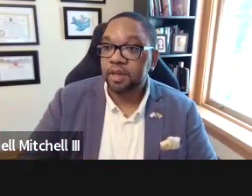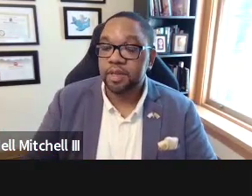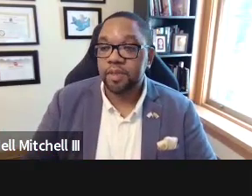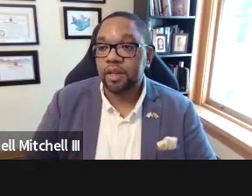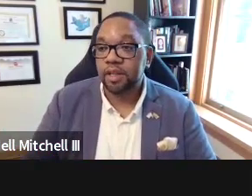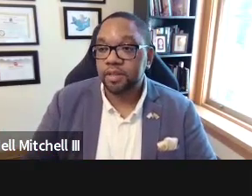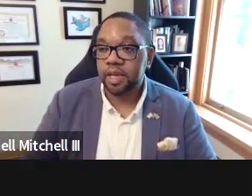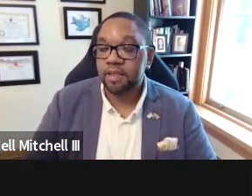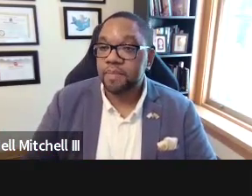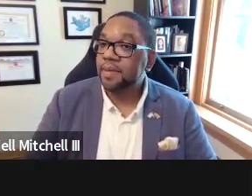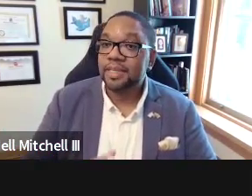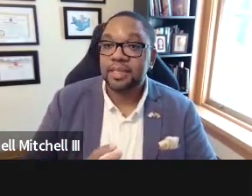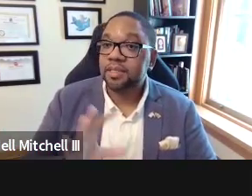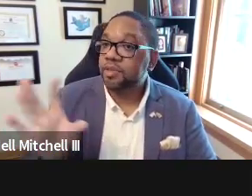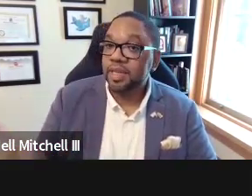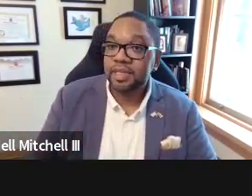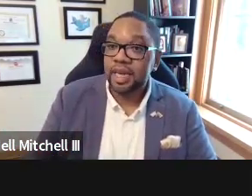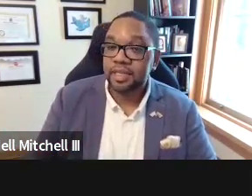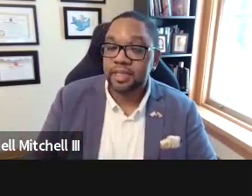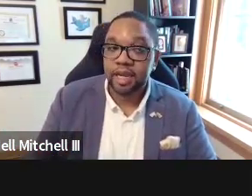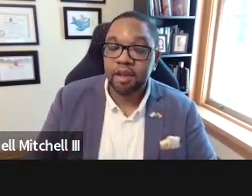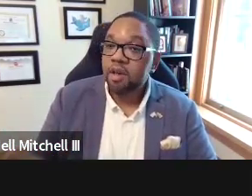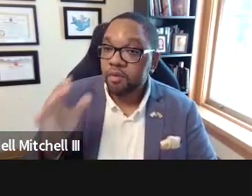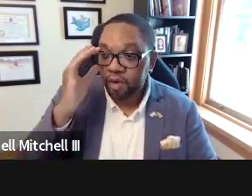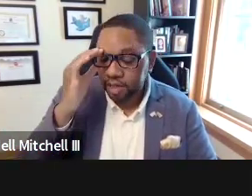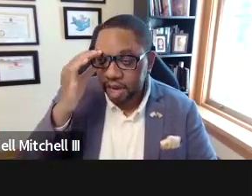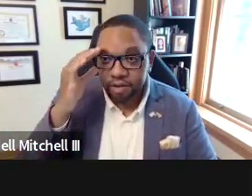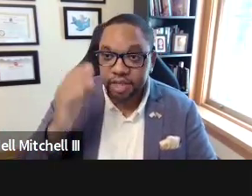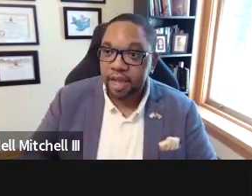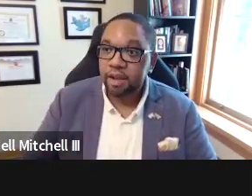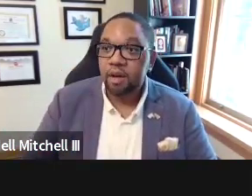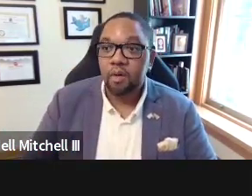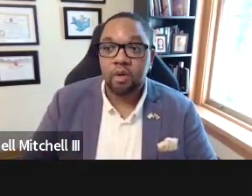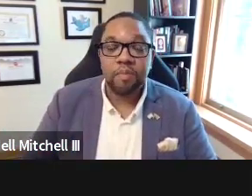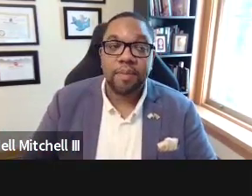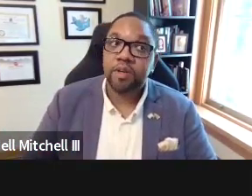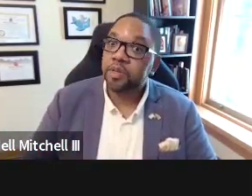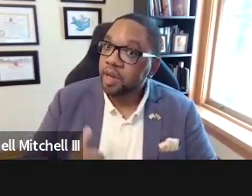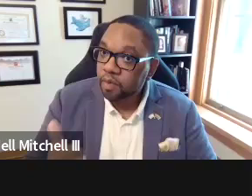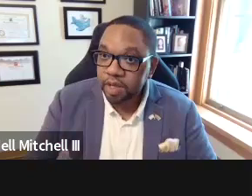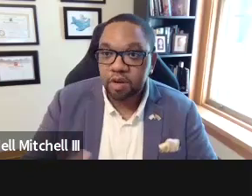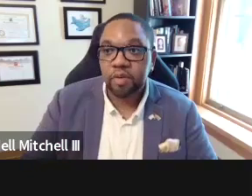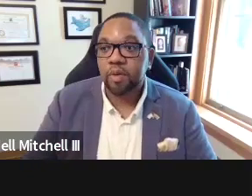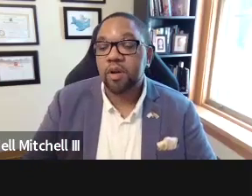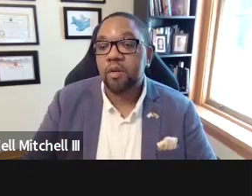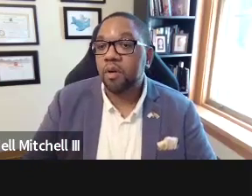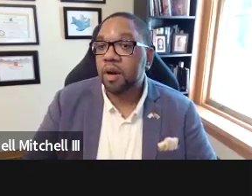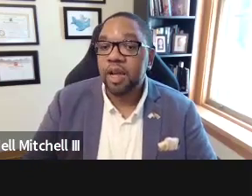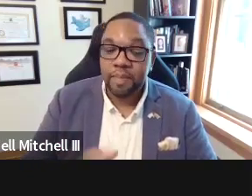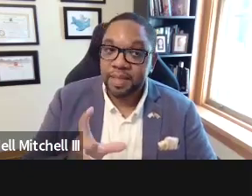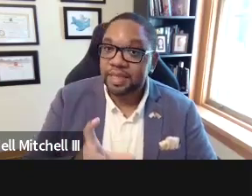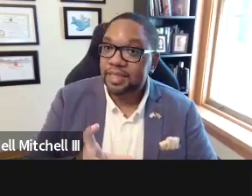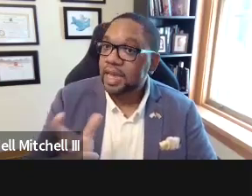album, a single, something along those lines. Maybe this is you're doing set design for an entire set, or maybe you're doing voiceover work,